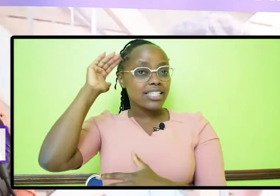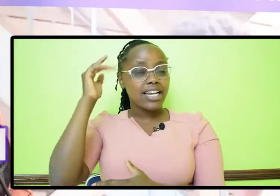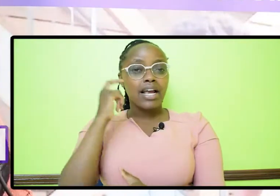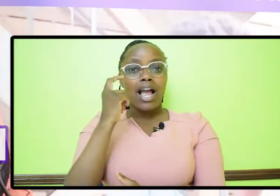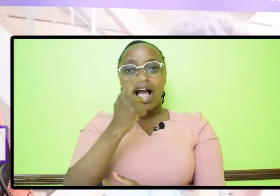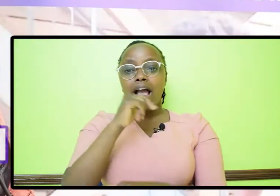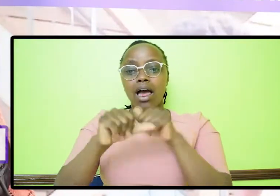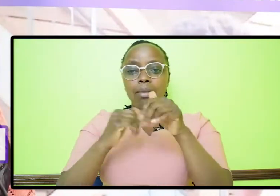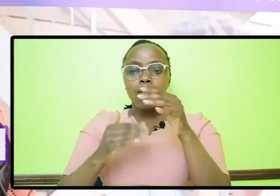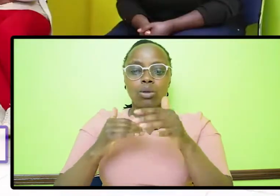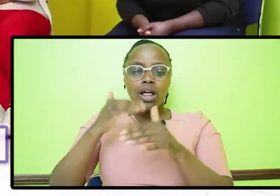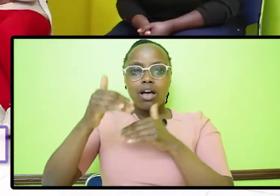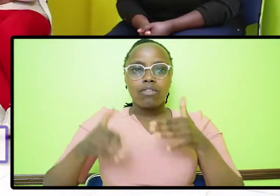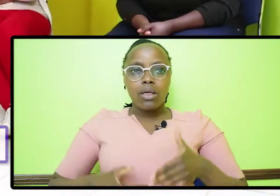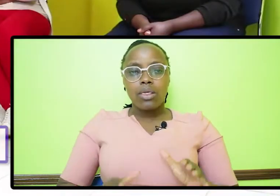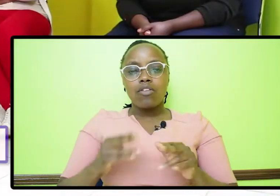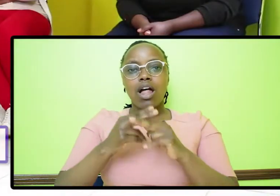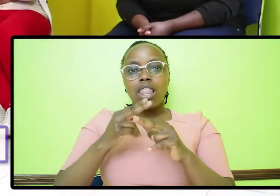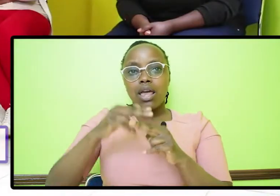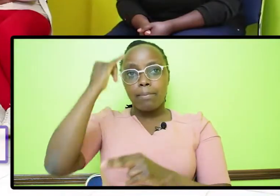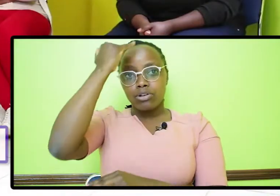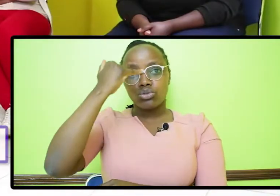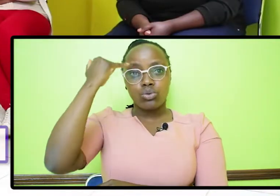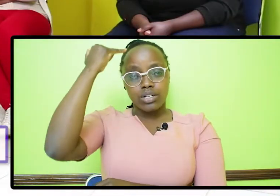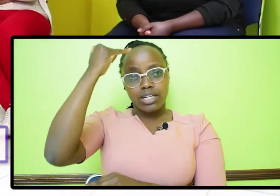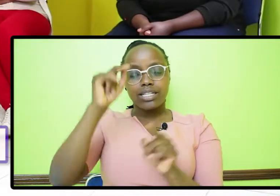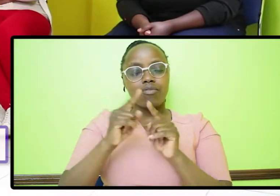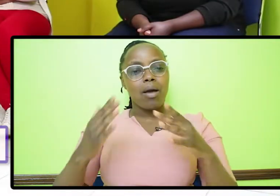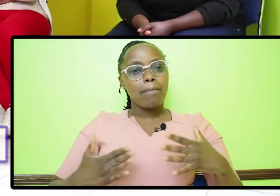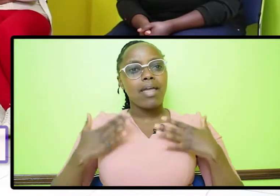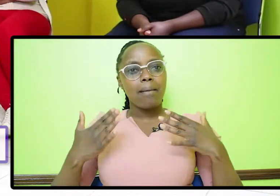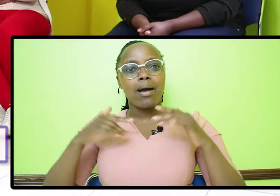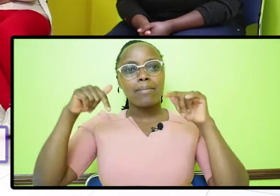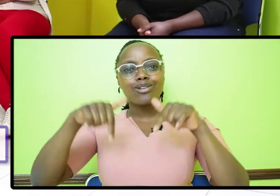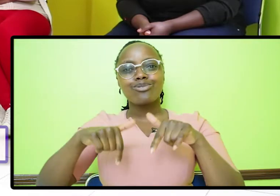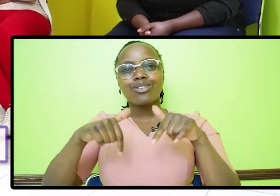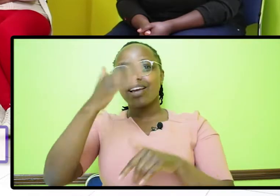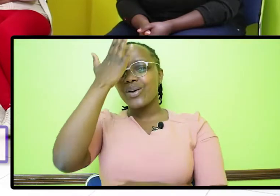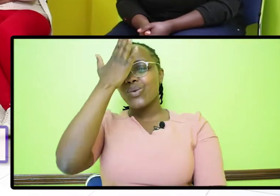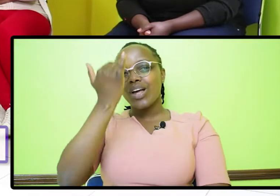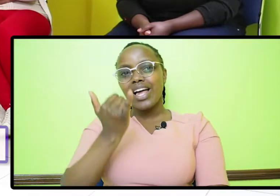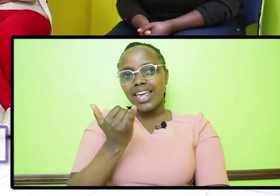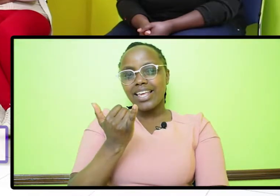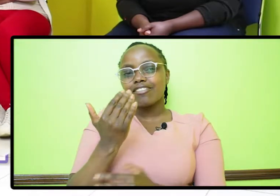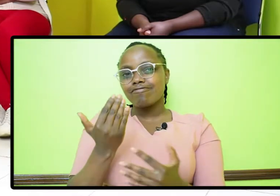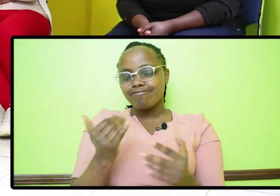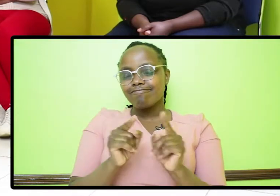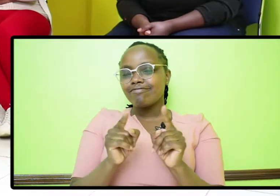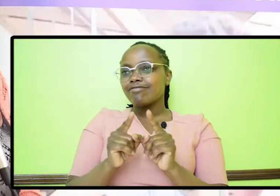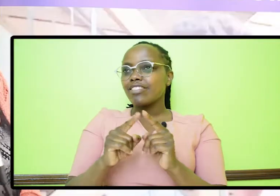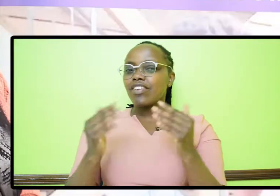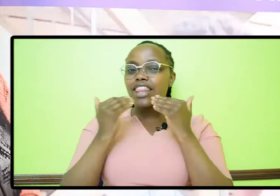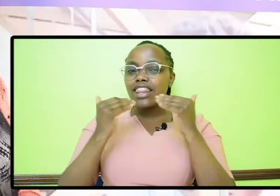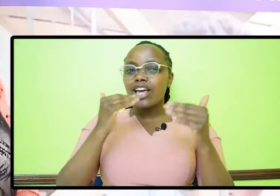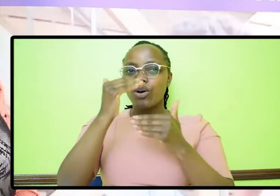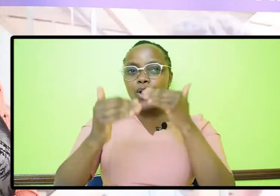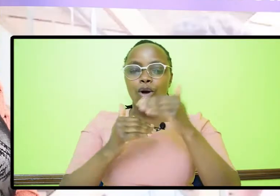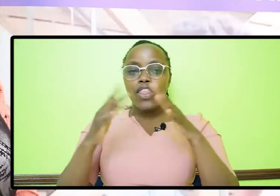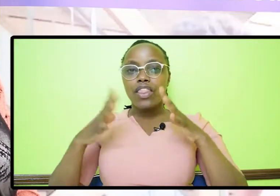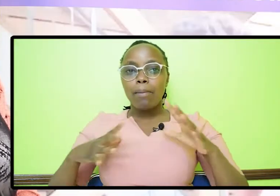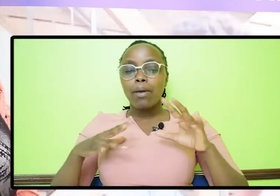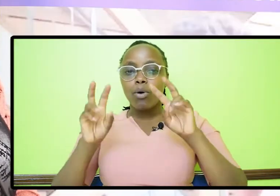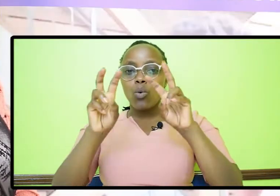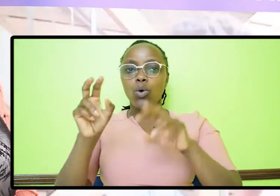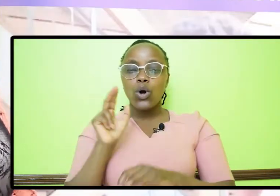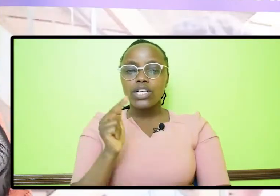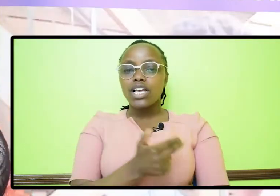on postpartum depression. My name is Judy Kihumba. I'm so excited today and grateful to all